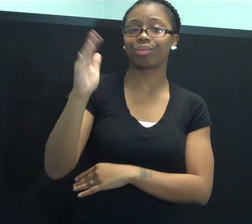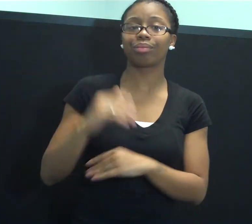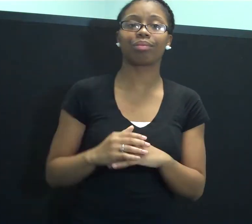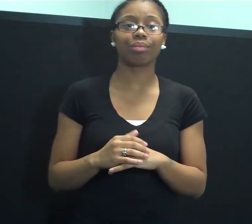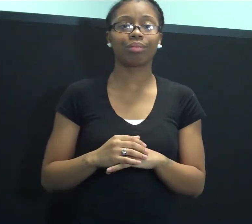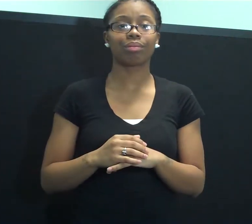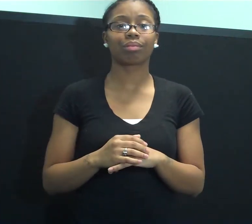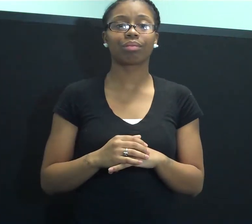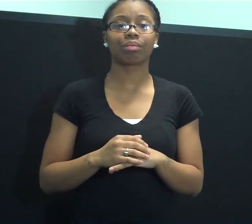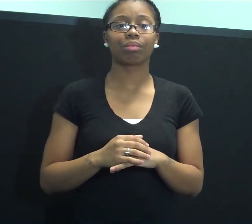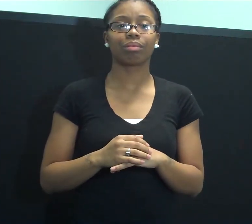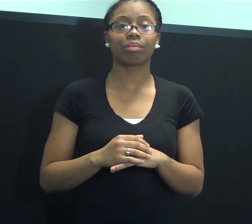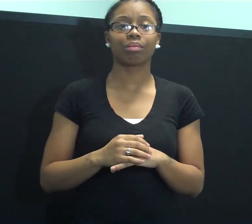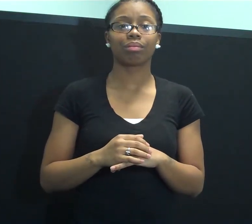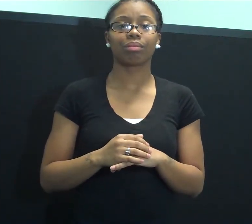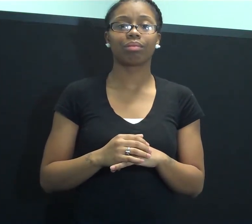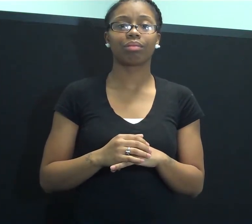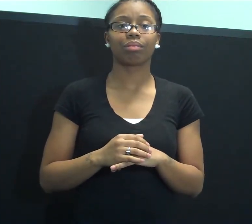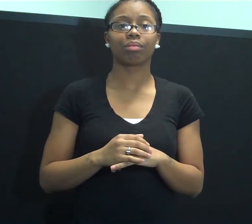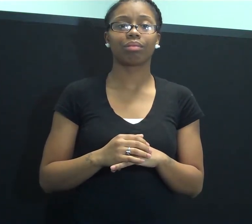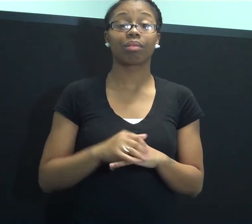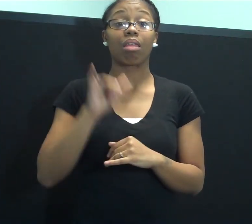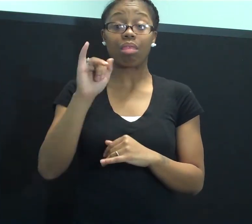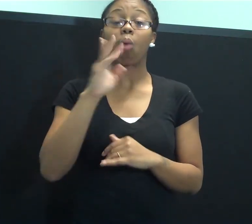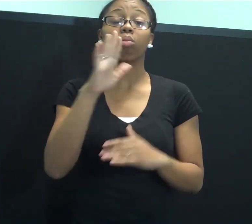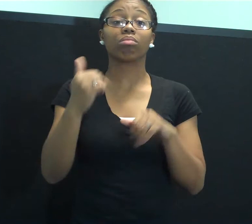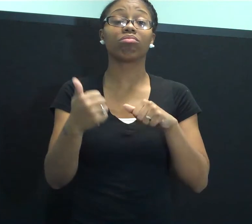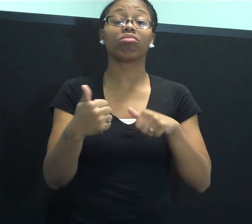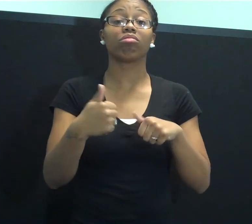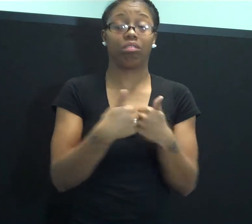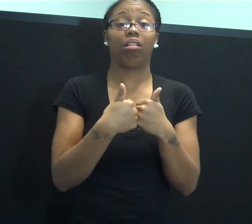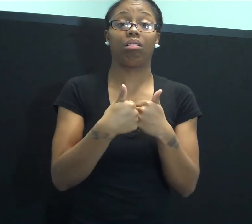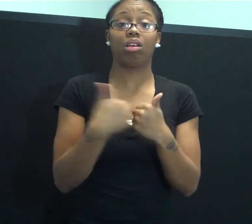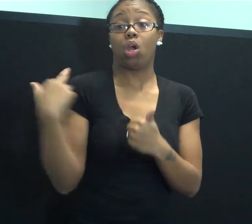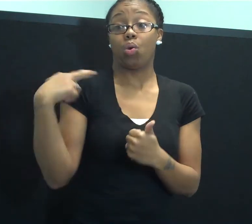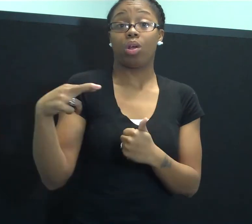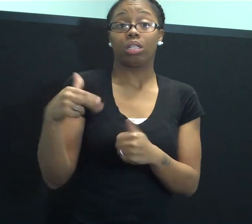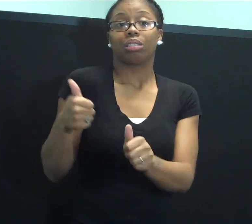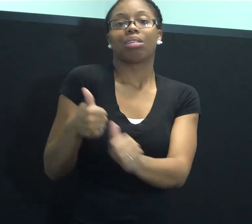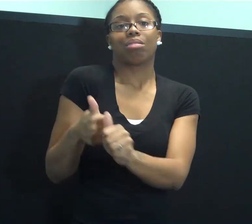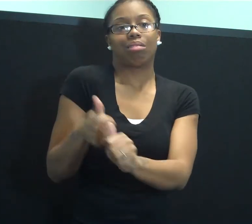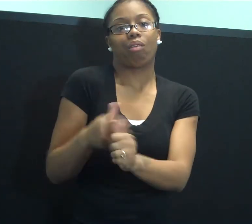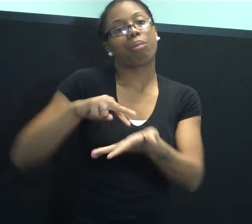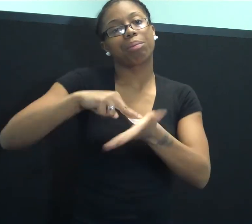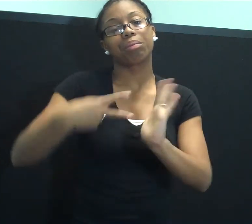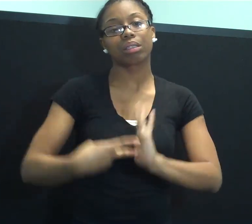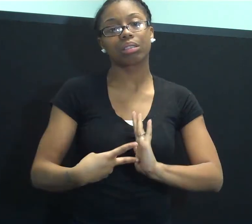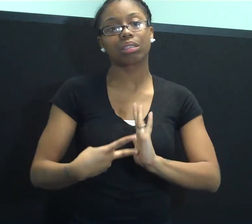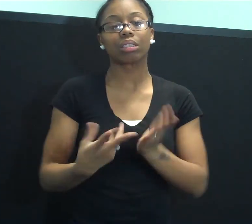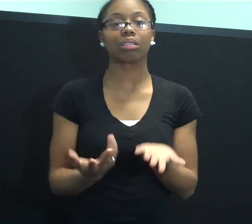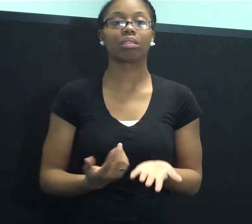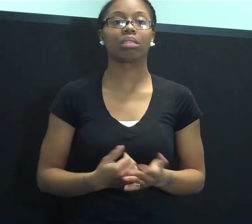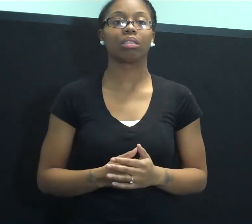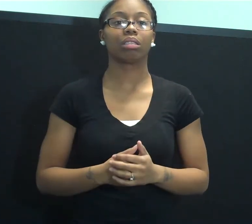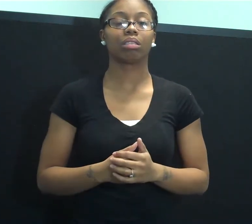That will challenge our understanding of what religion itself is. Buddhists instead